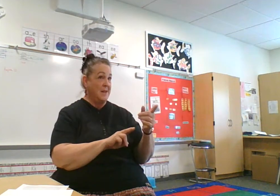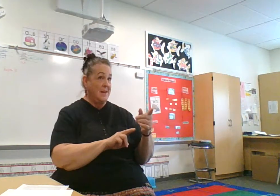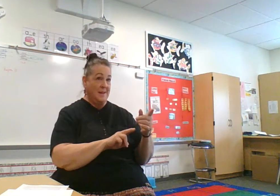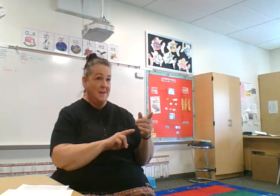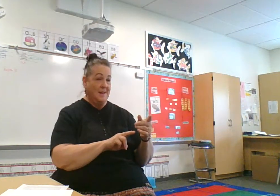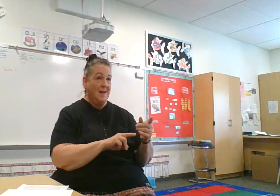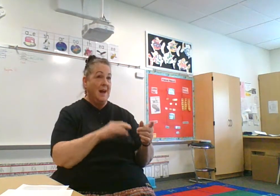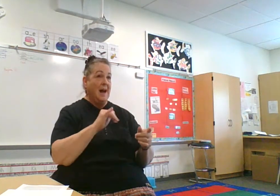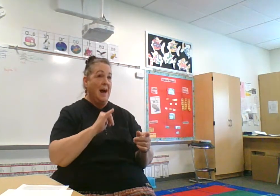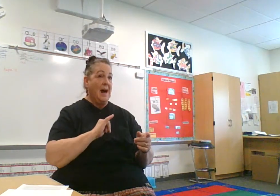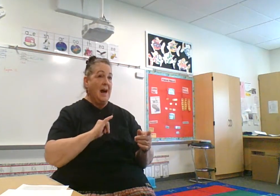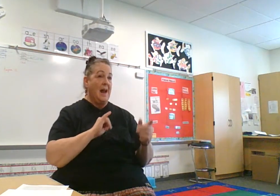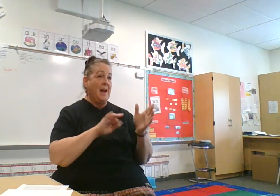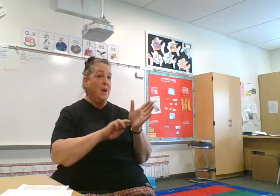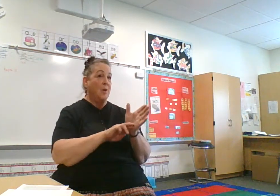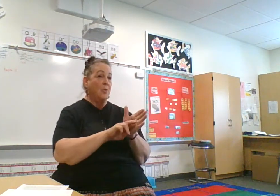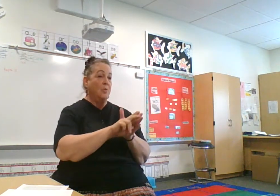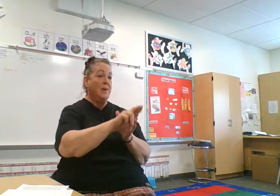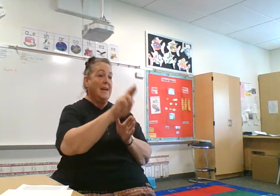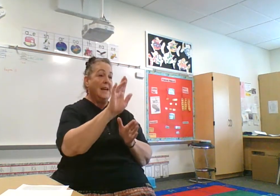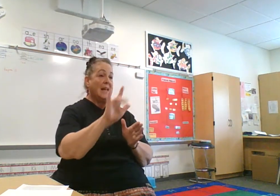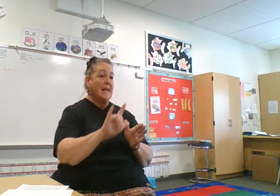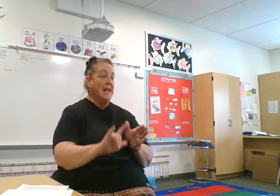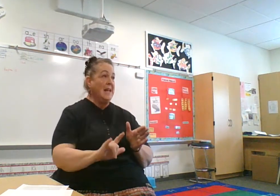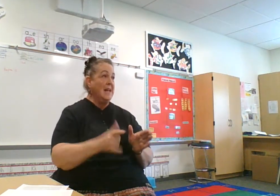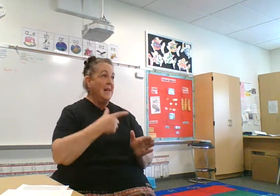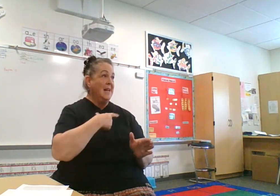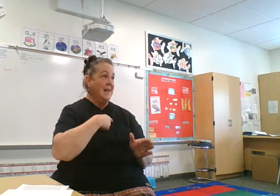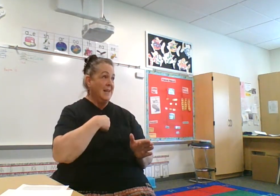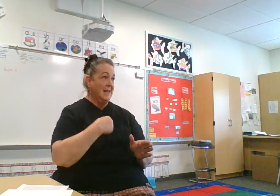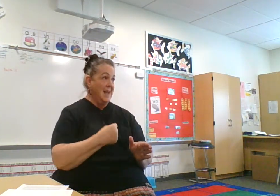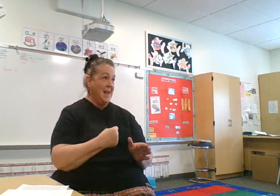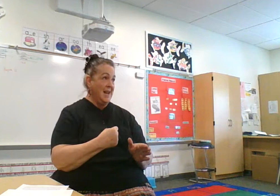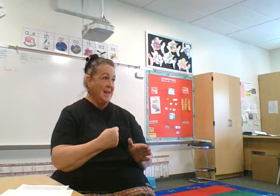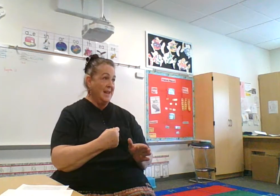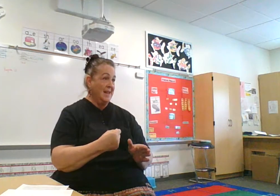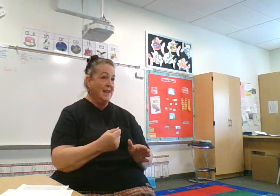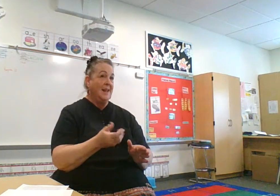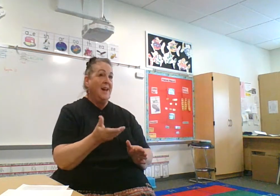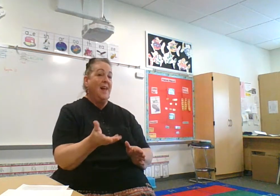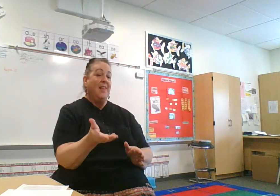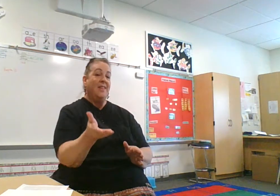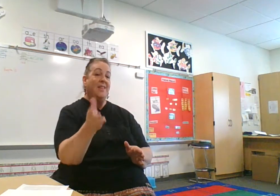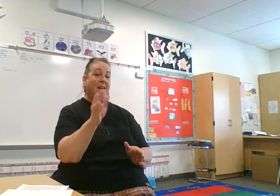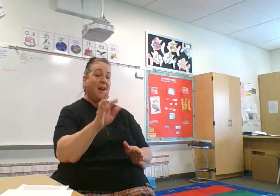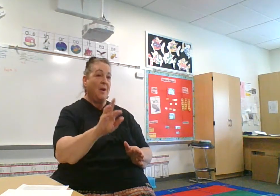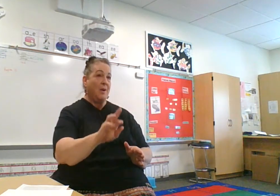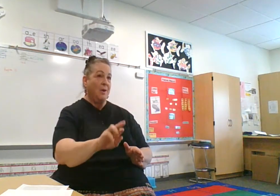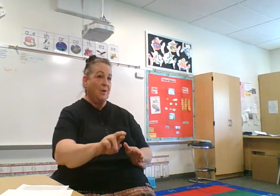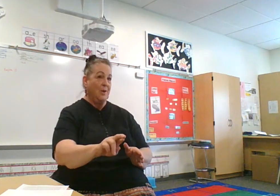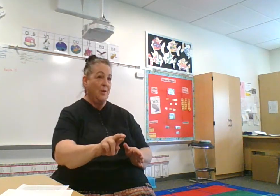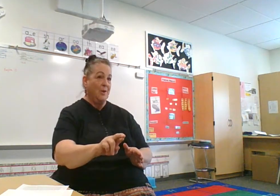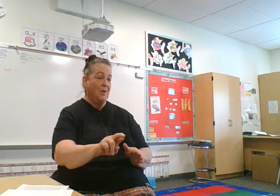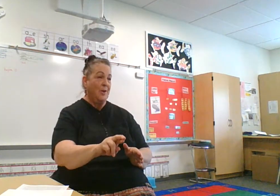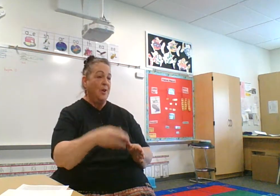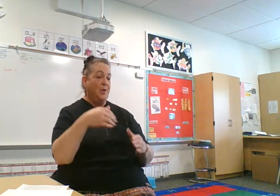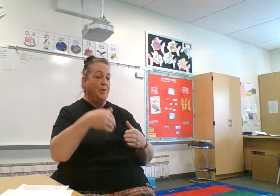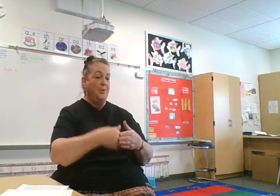again. I really like their